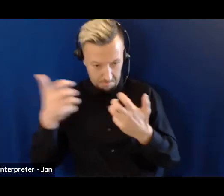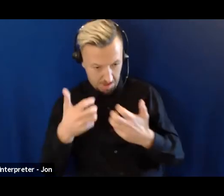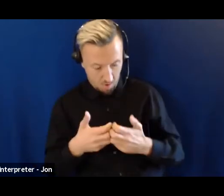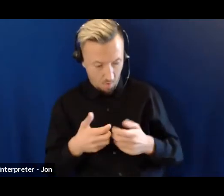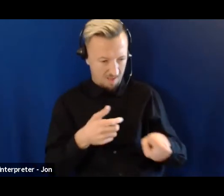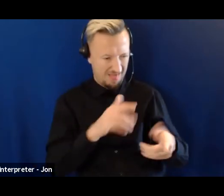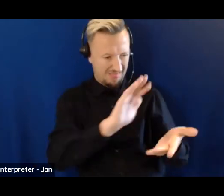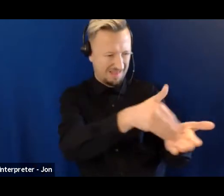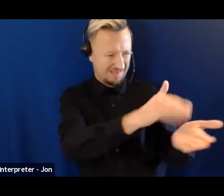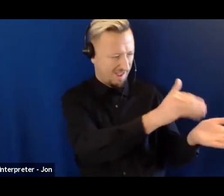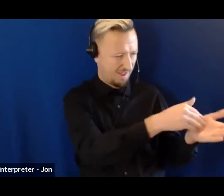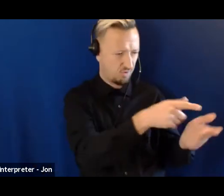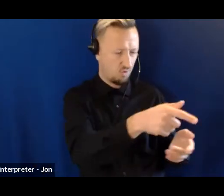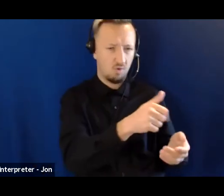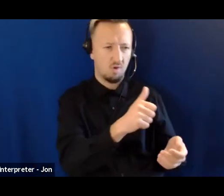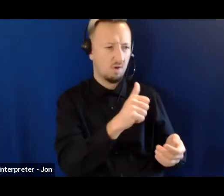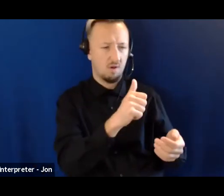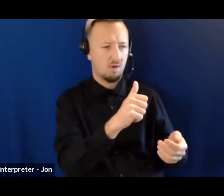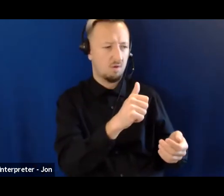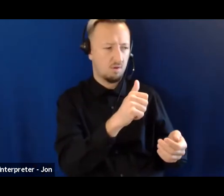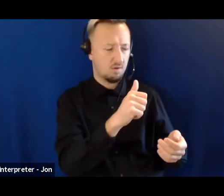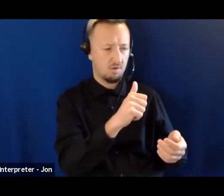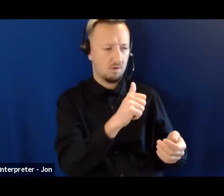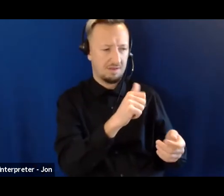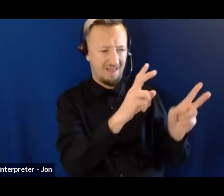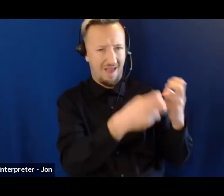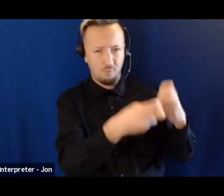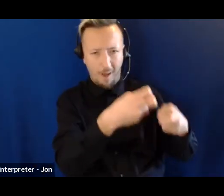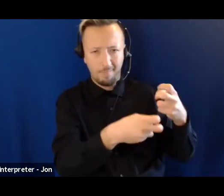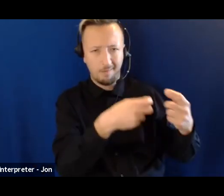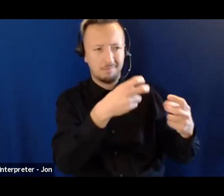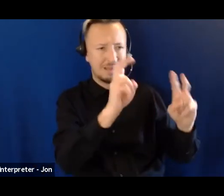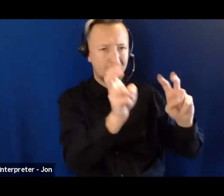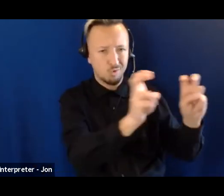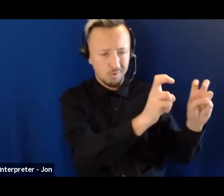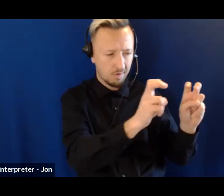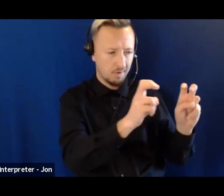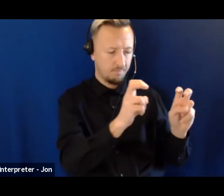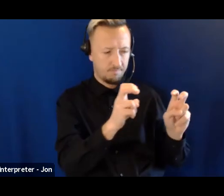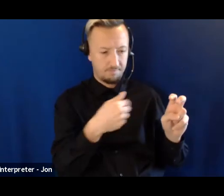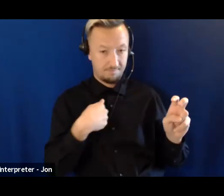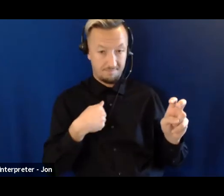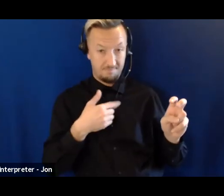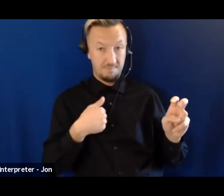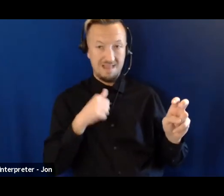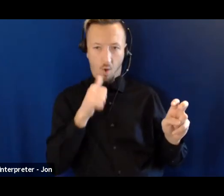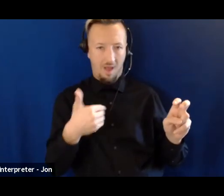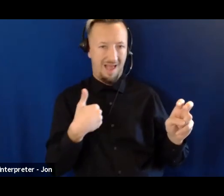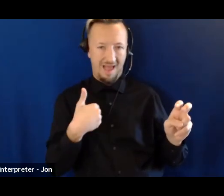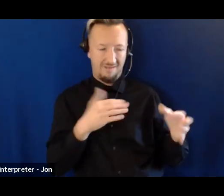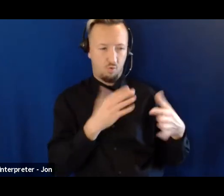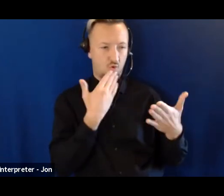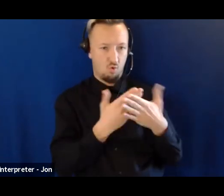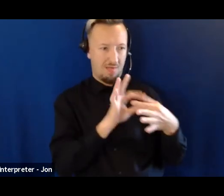having and you don't have a good relationship with your SILC and your SILs, this is one way you can go and say, oh, what are